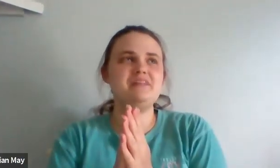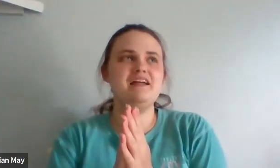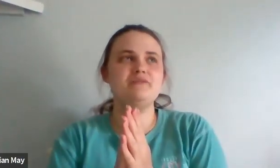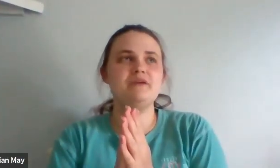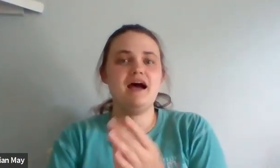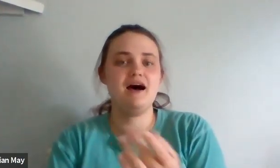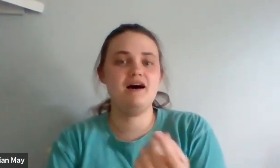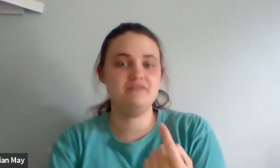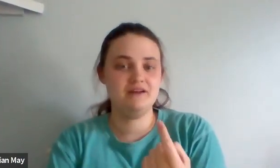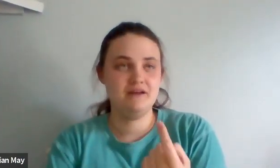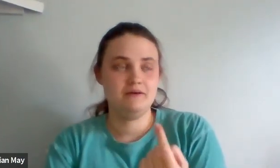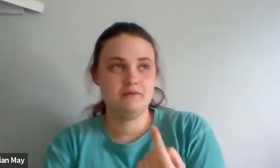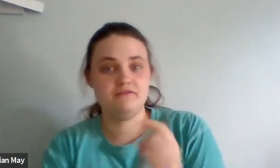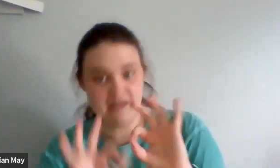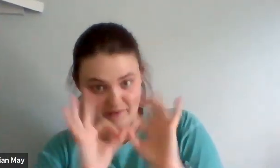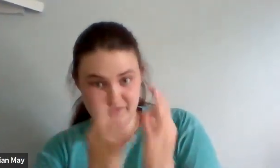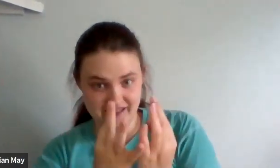And then we have family.